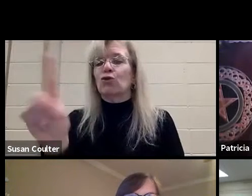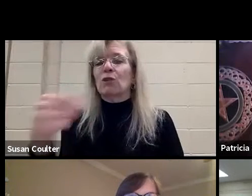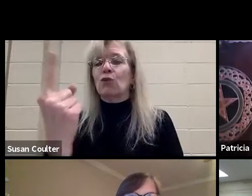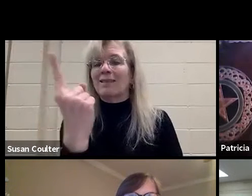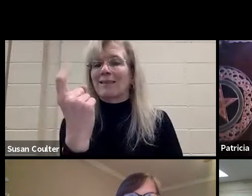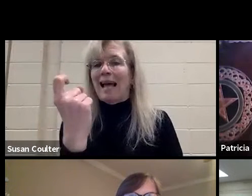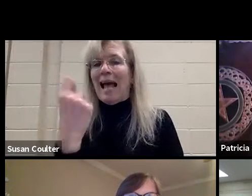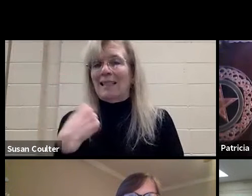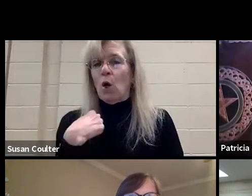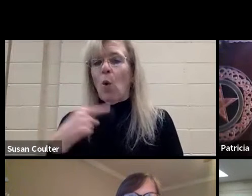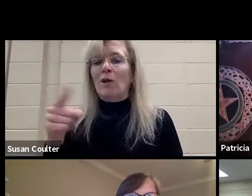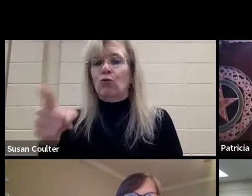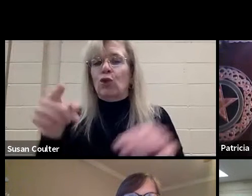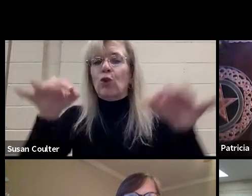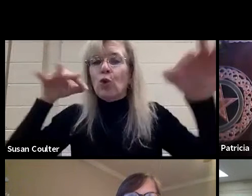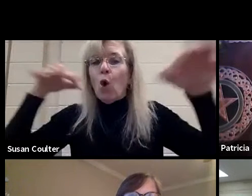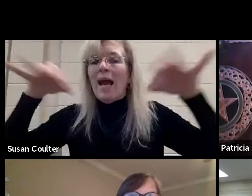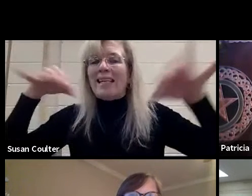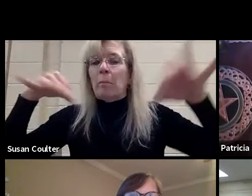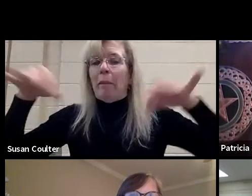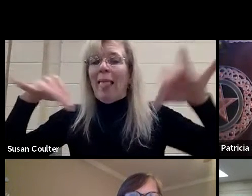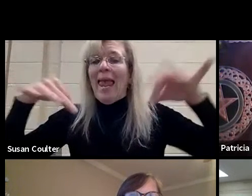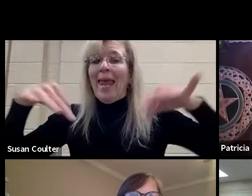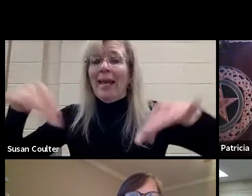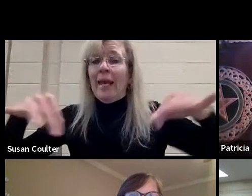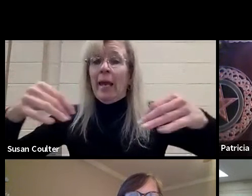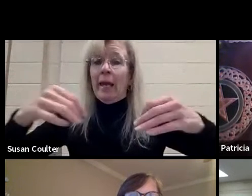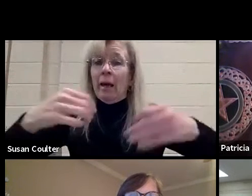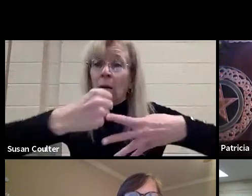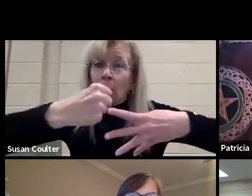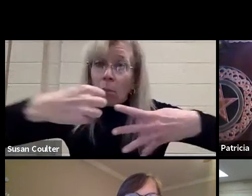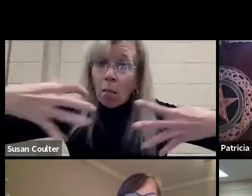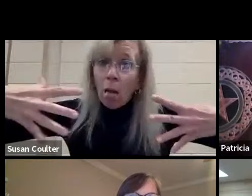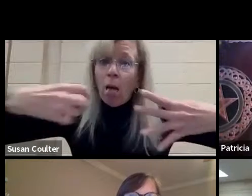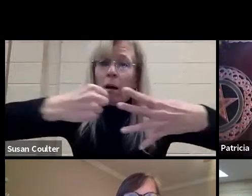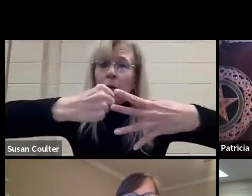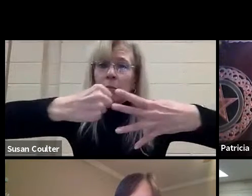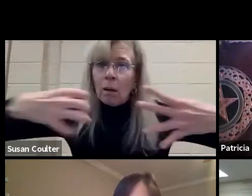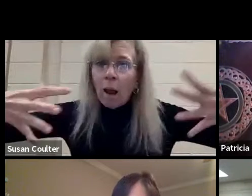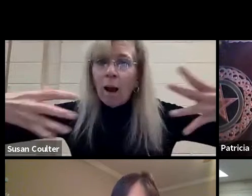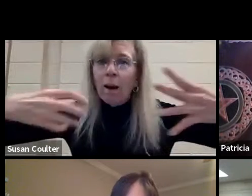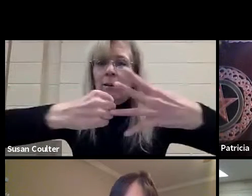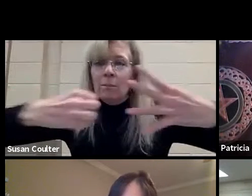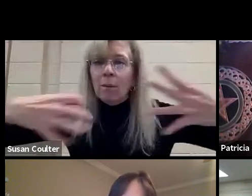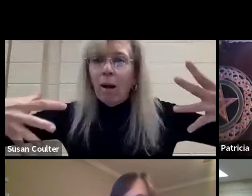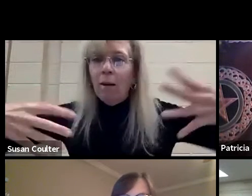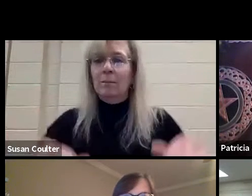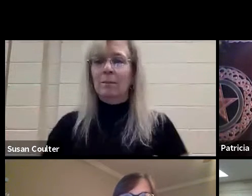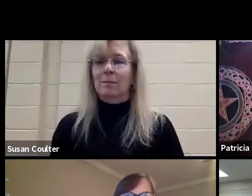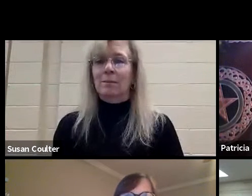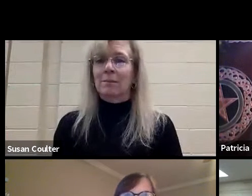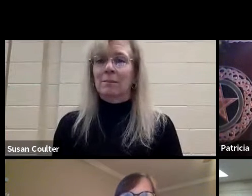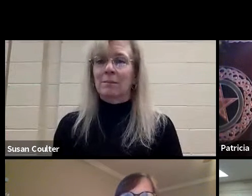Because she just asked a question, you're explaining blah, blah,